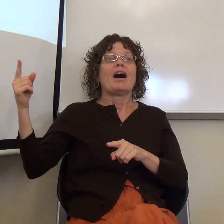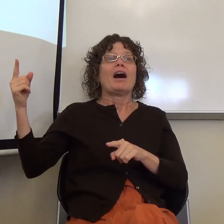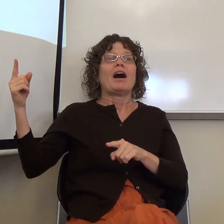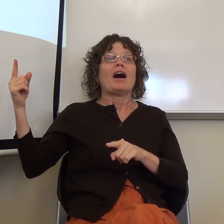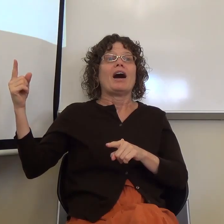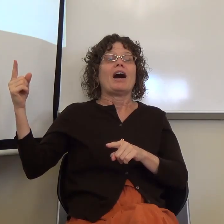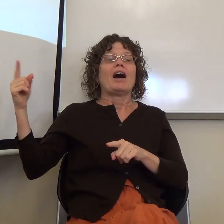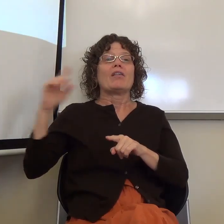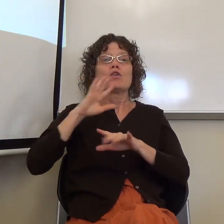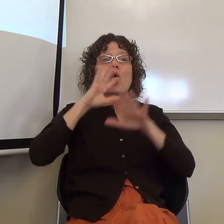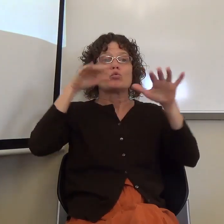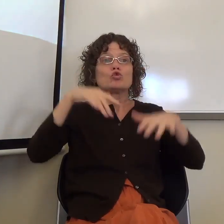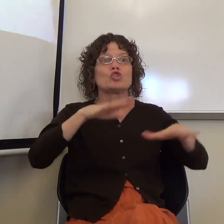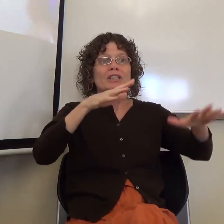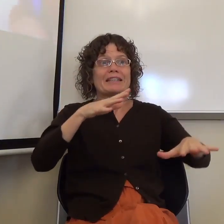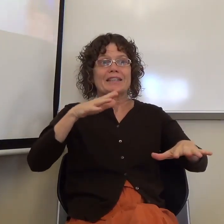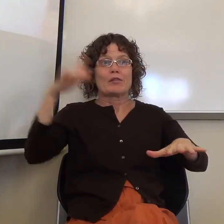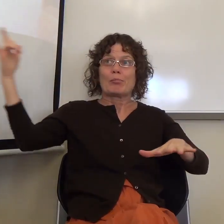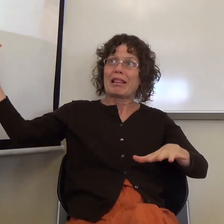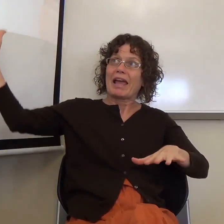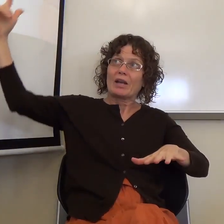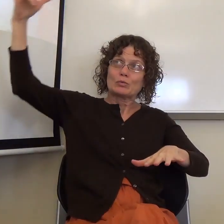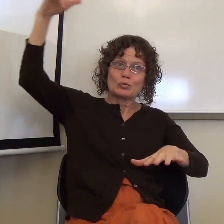got this stuff. Okay, no fire,